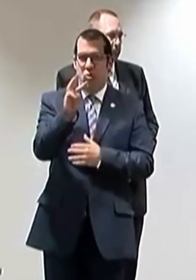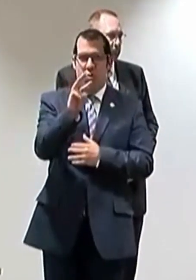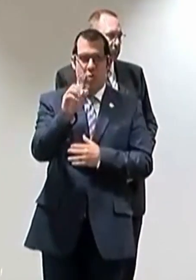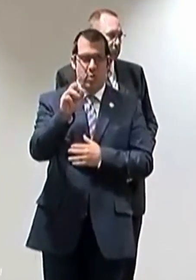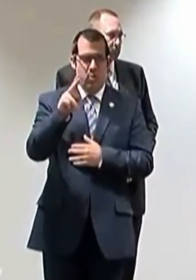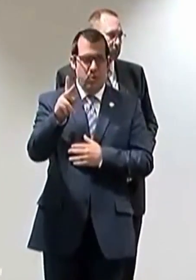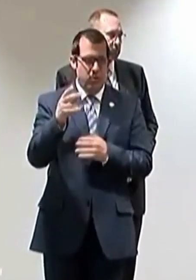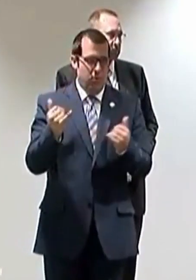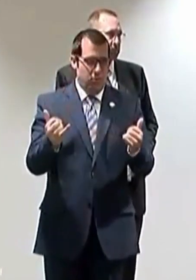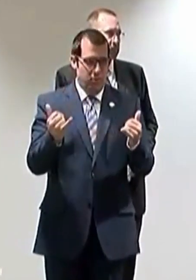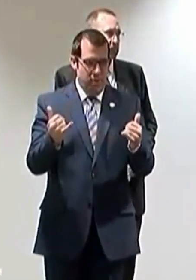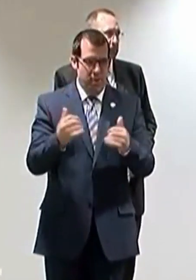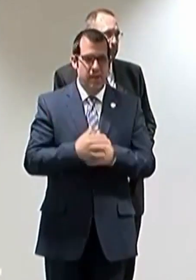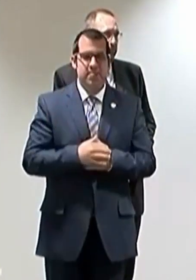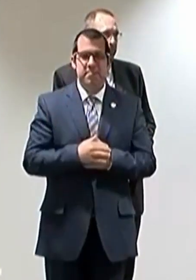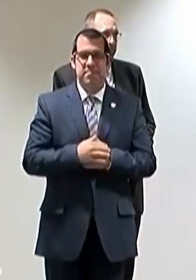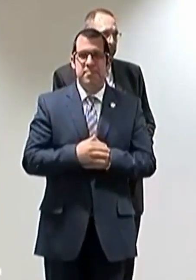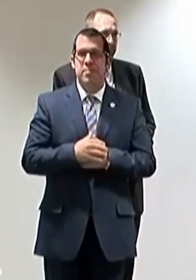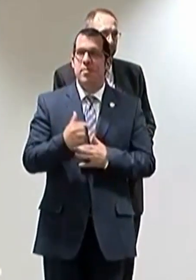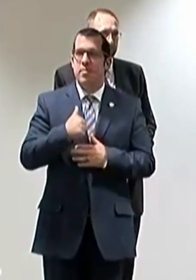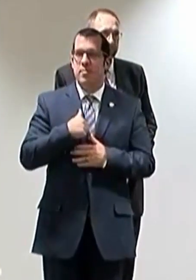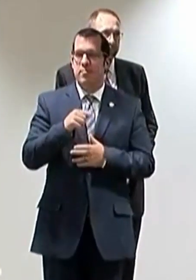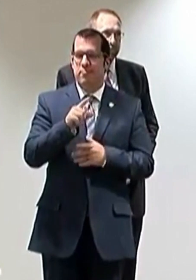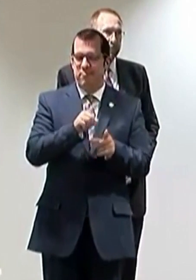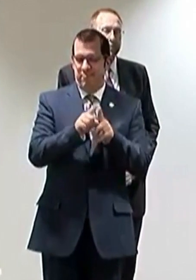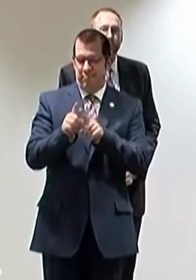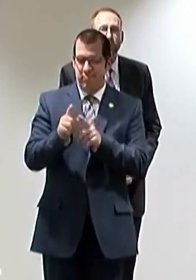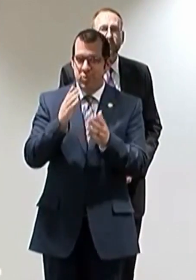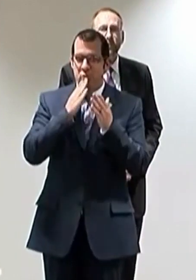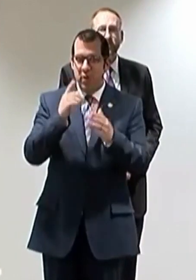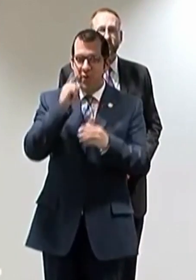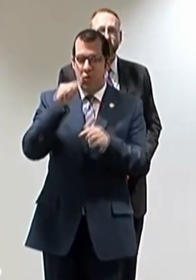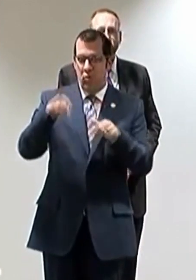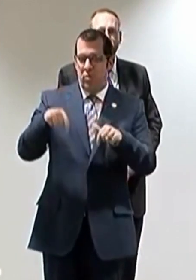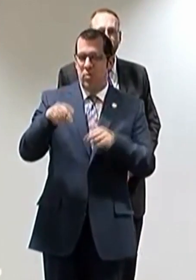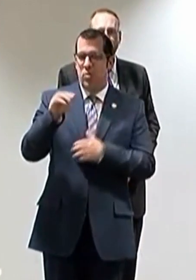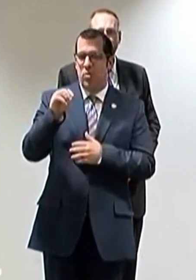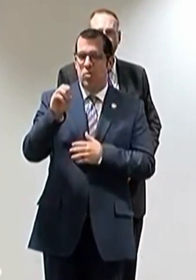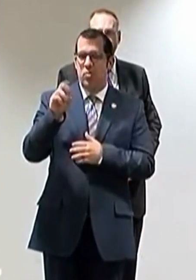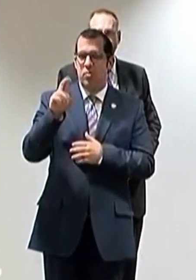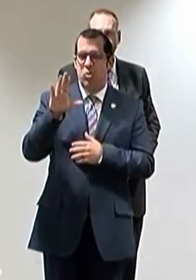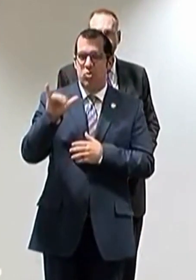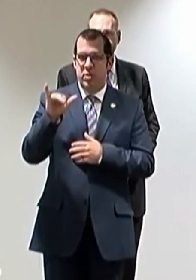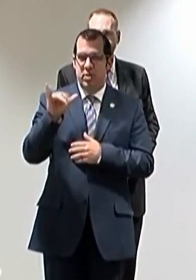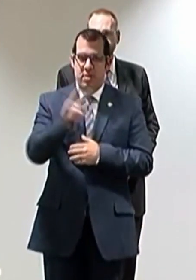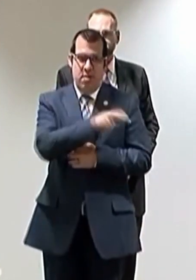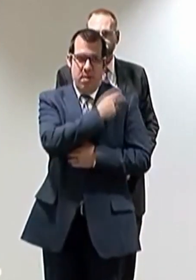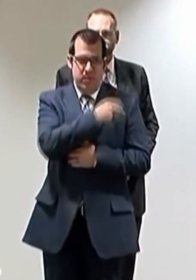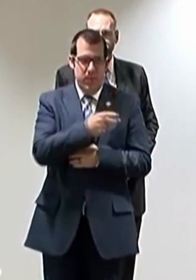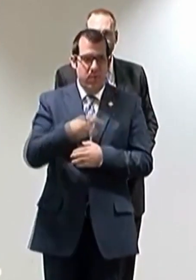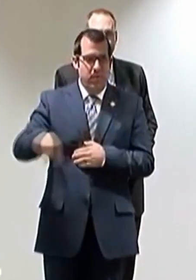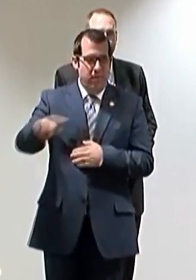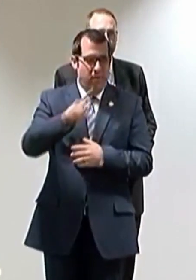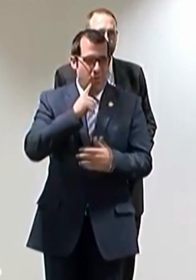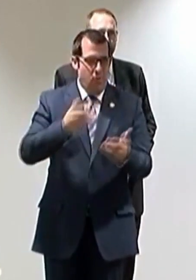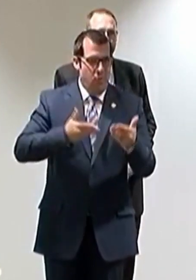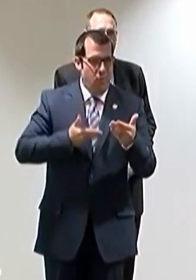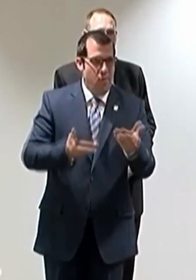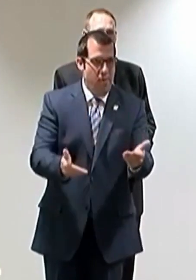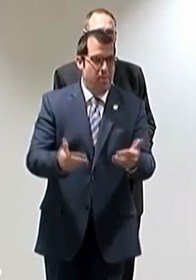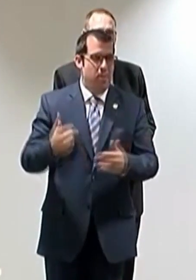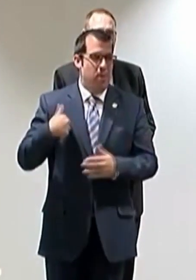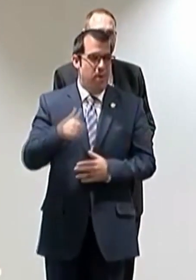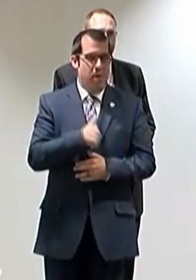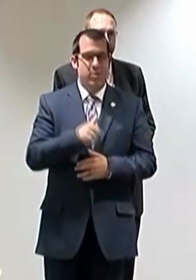today. And I'm also grateful for Mercy Hospital and for its hospitality today, for